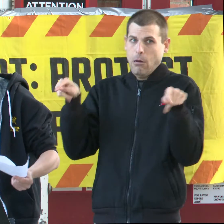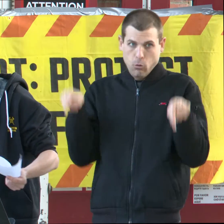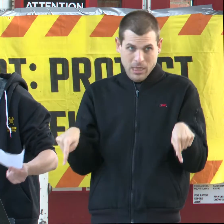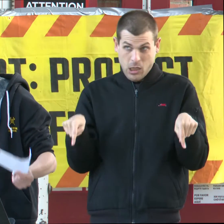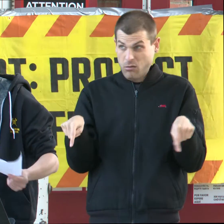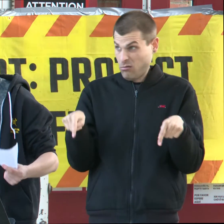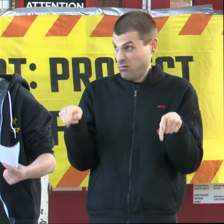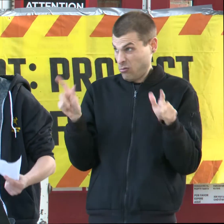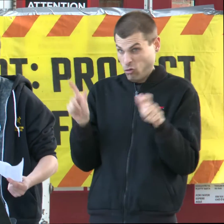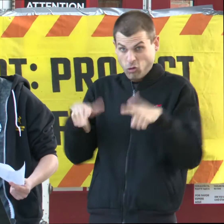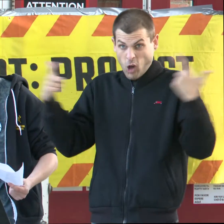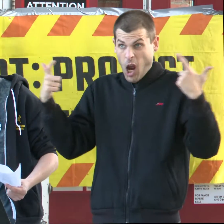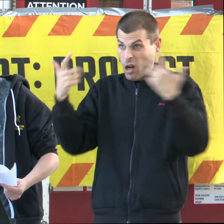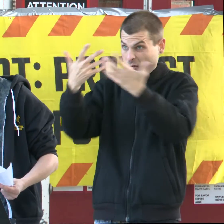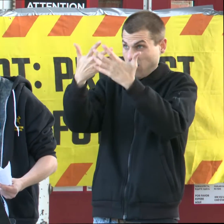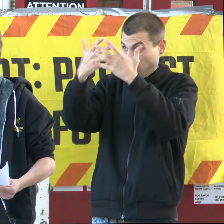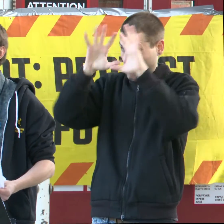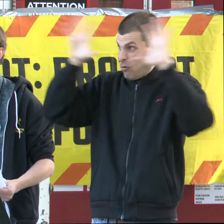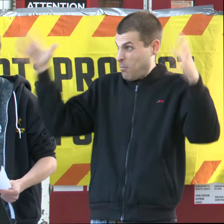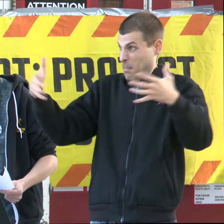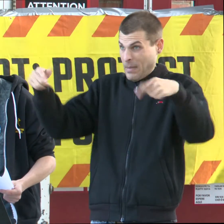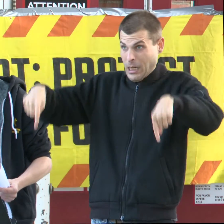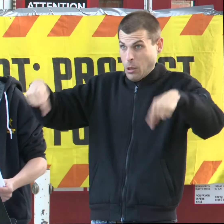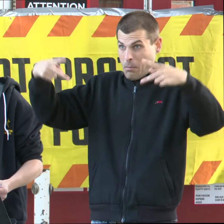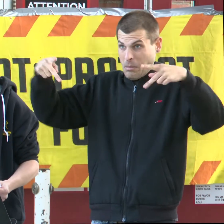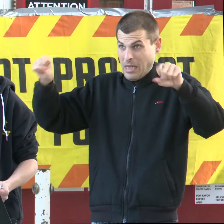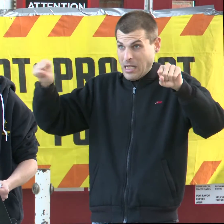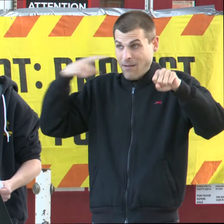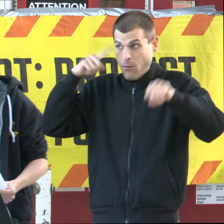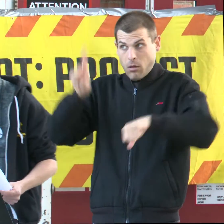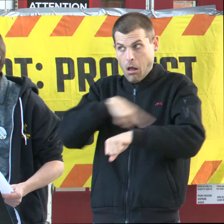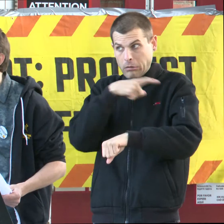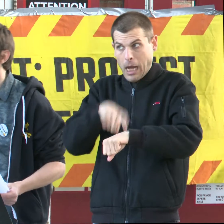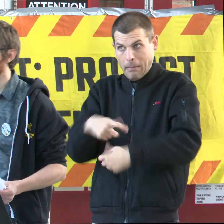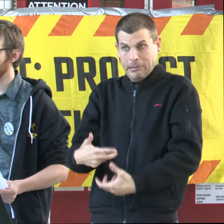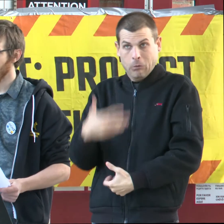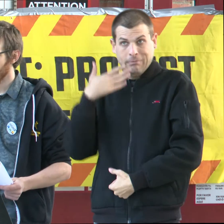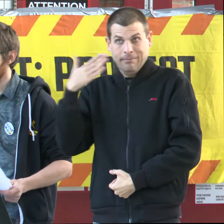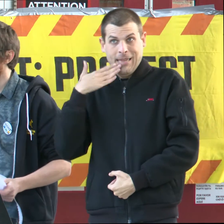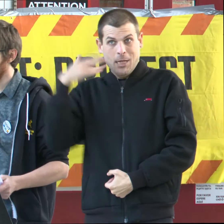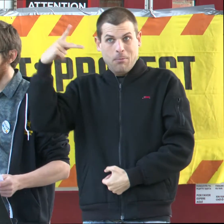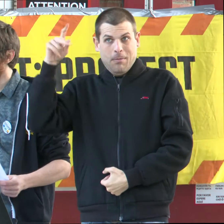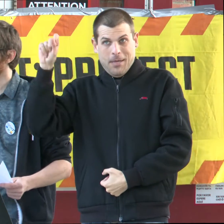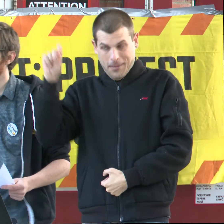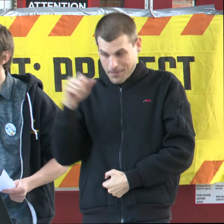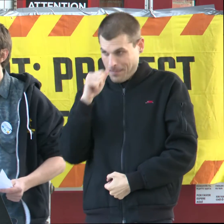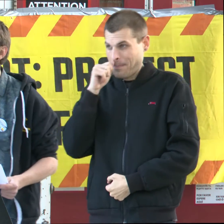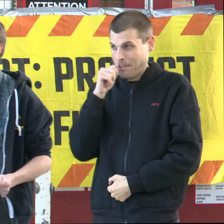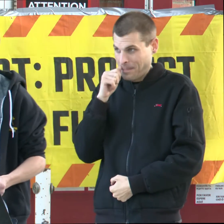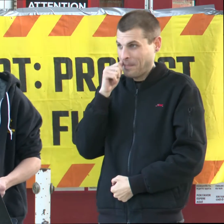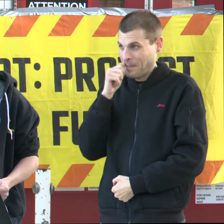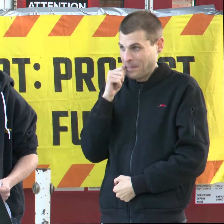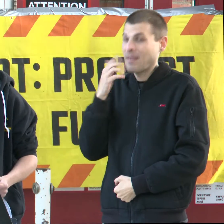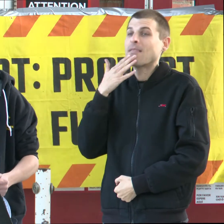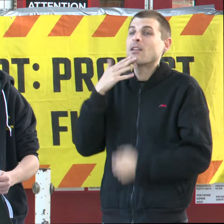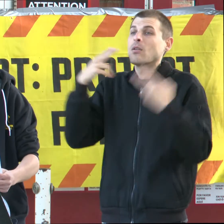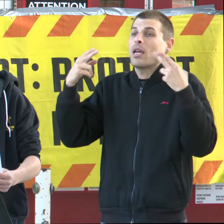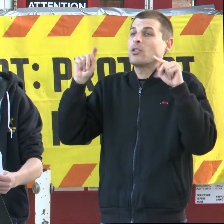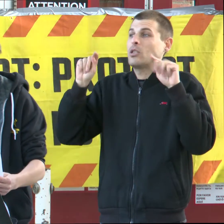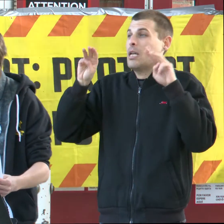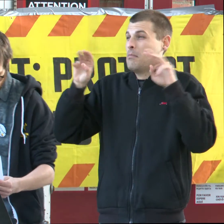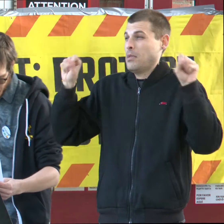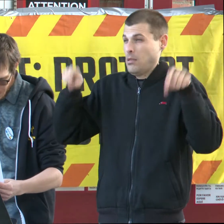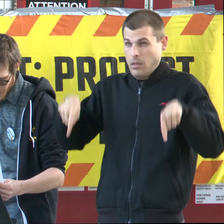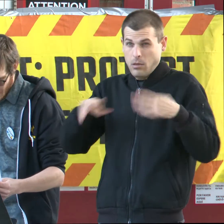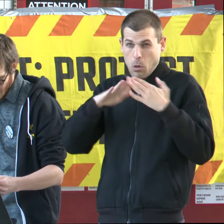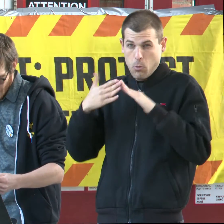largest group of people that has been at a PPS facility in a very long time. And thank you very much to the Tubman community and to PPS staff